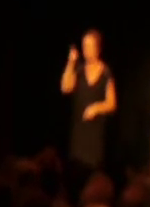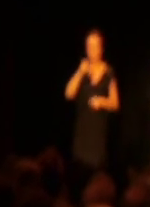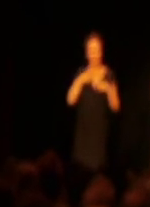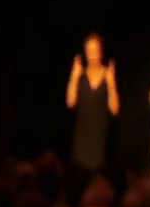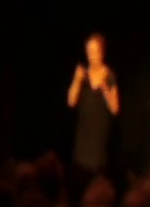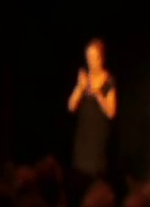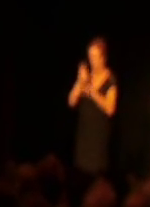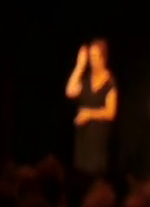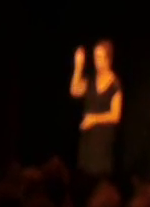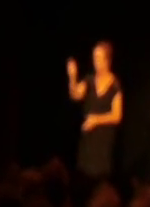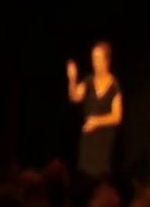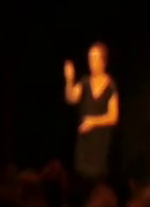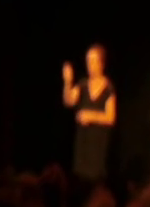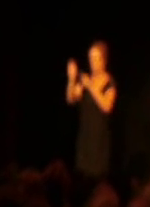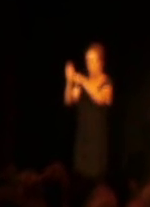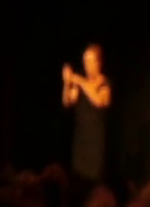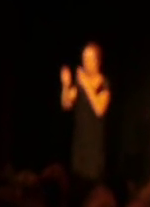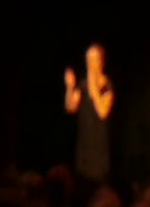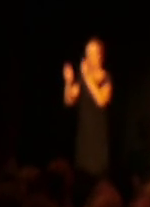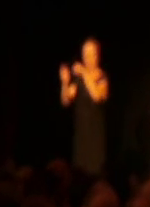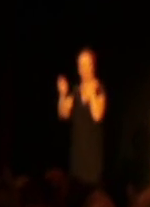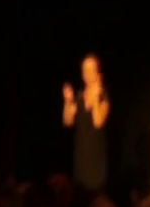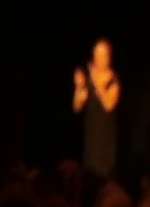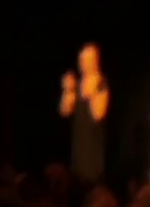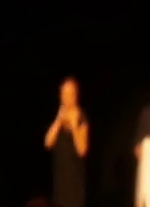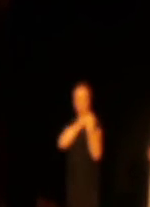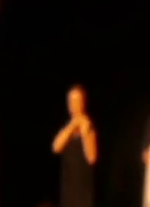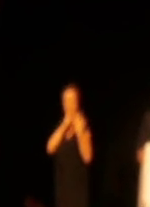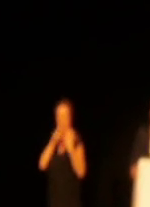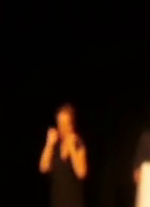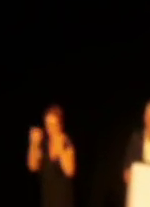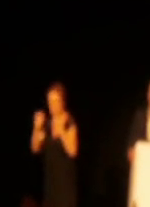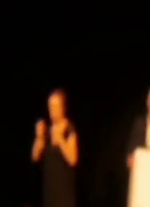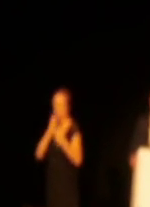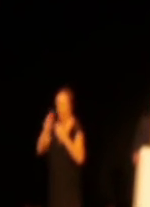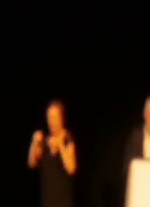you out. You owe a responsibility to your workforce and to the wider community.